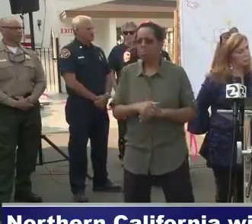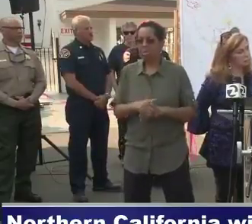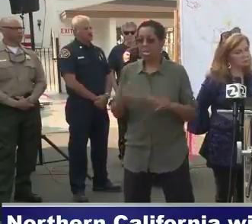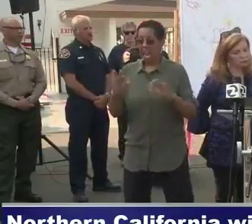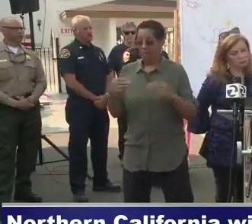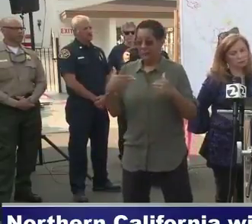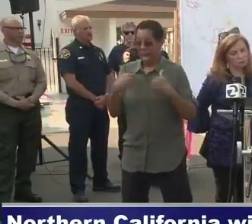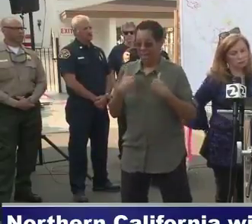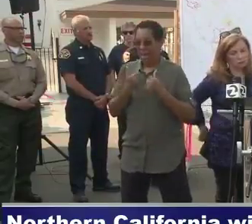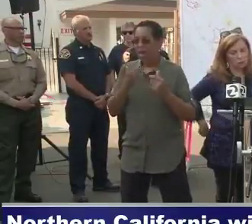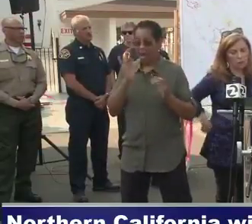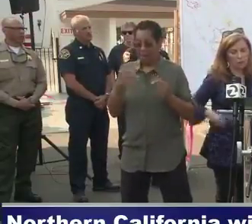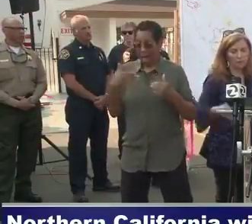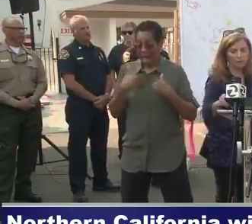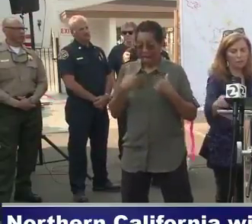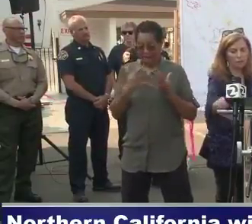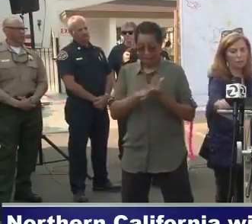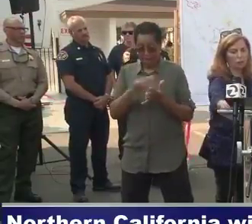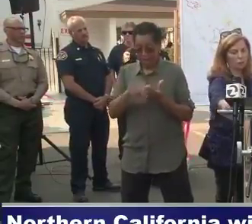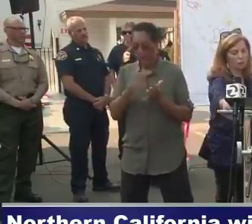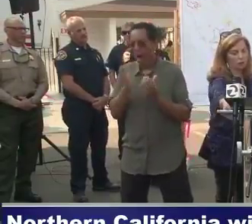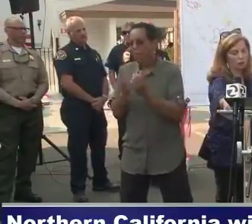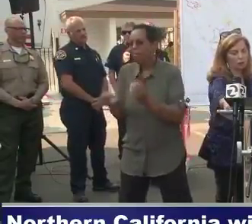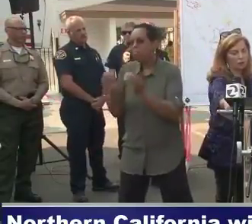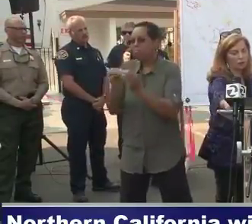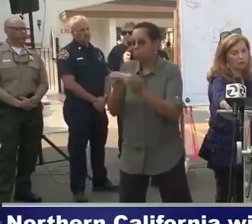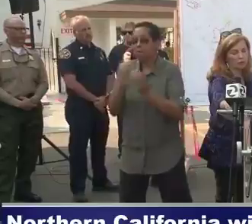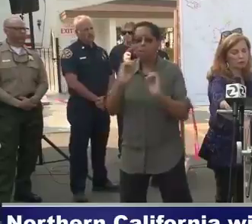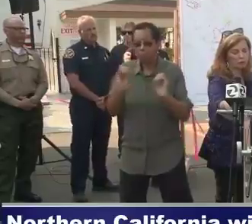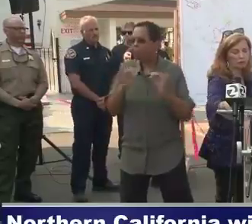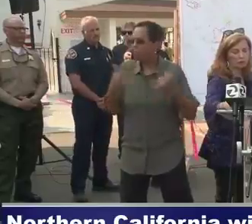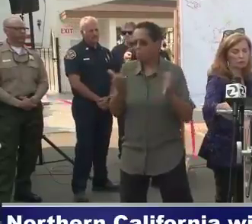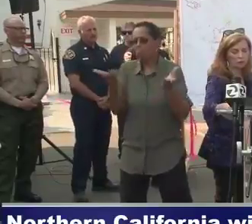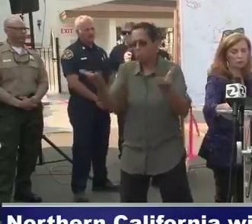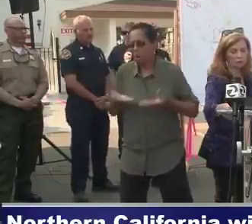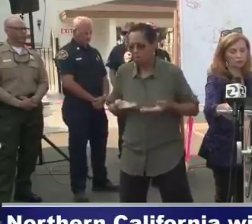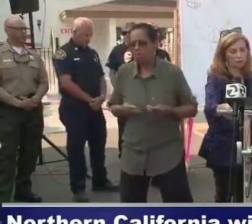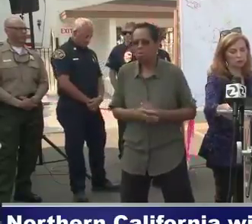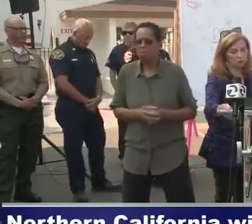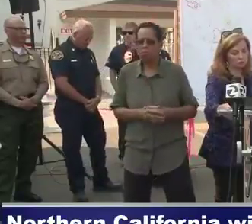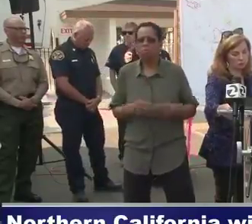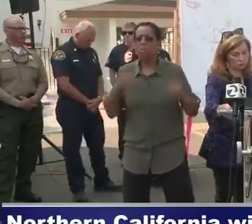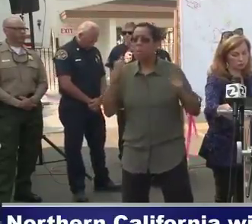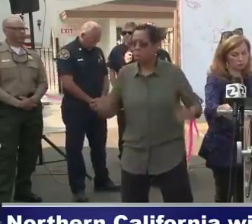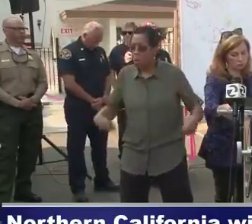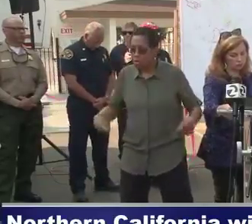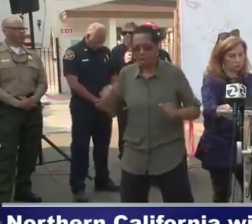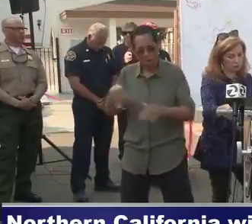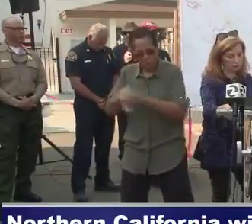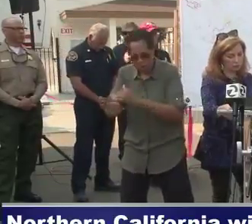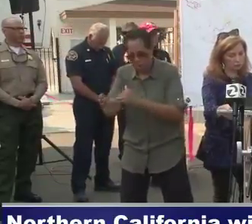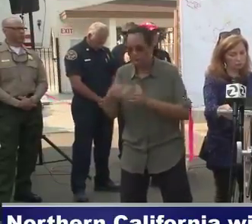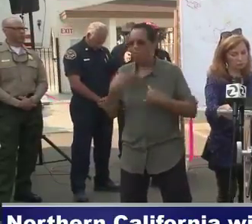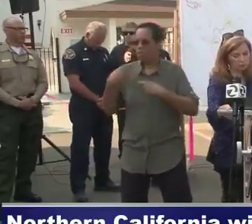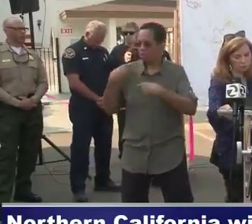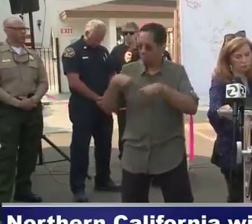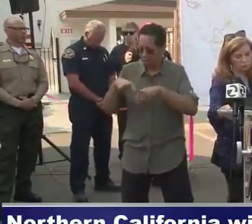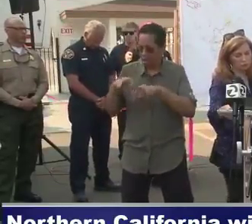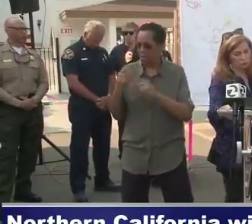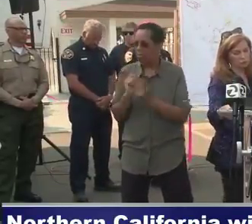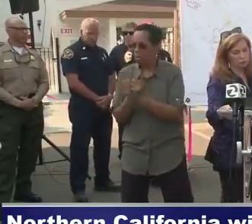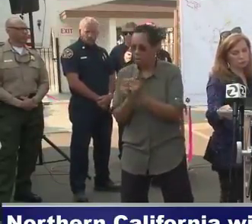process. So the site will be wheelchair accessible. Spanish translators will be available, and it will be open from 9